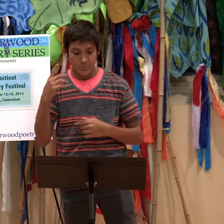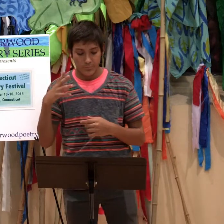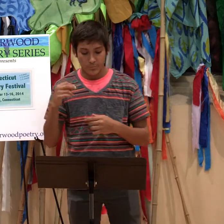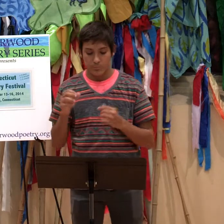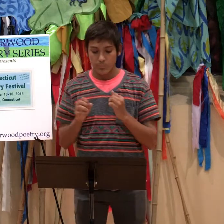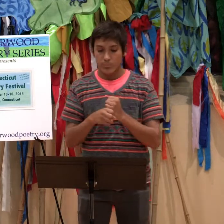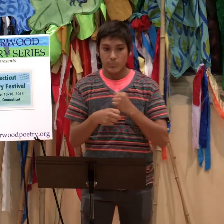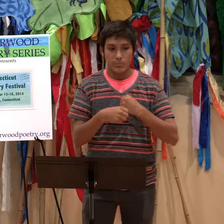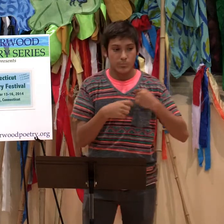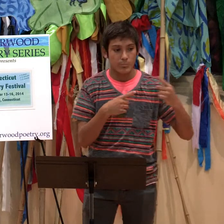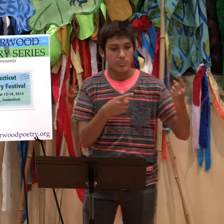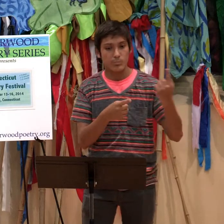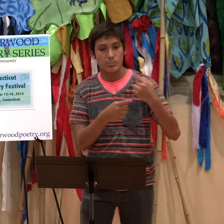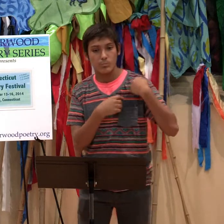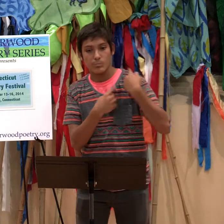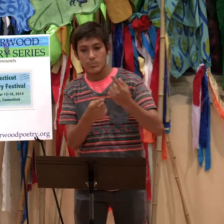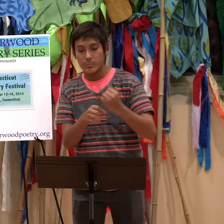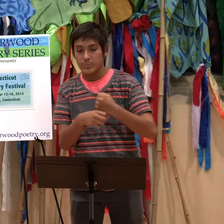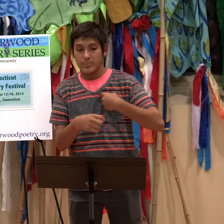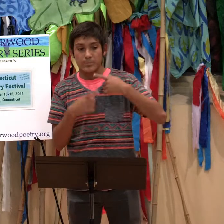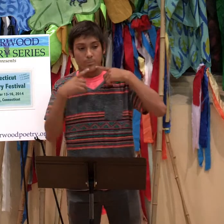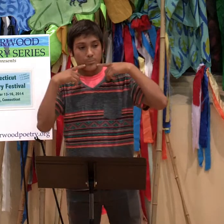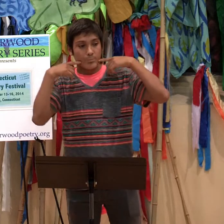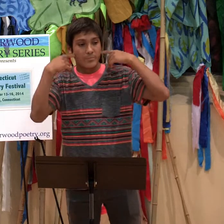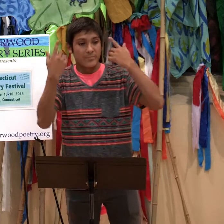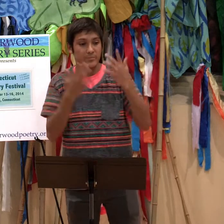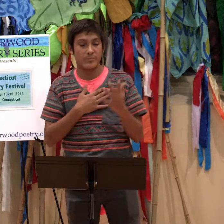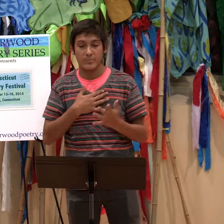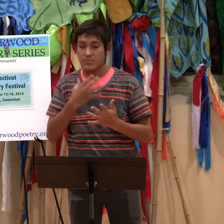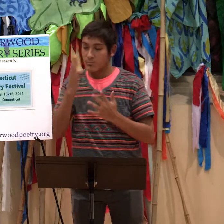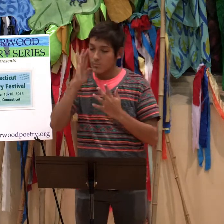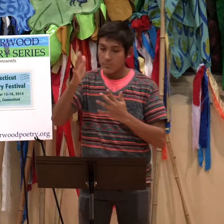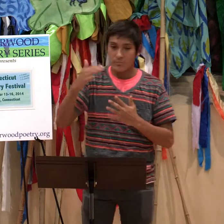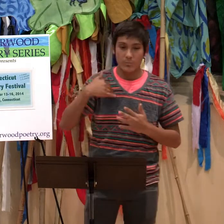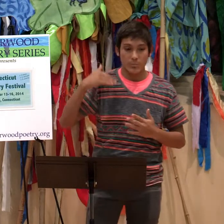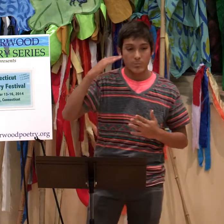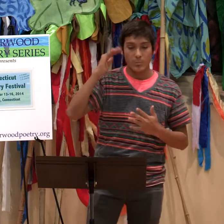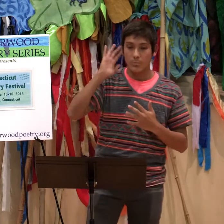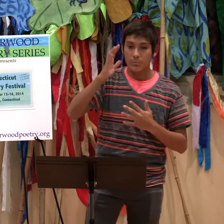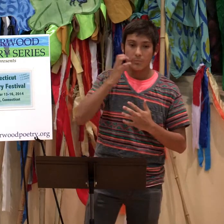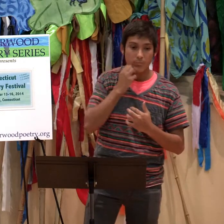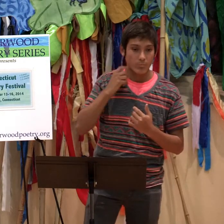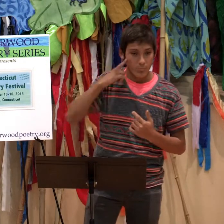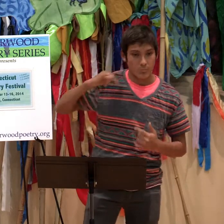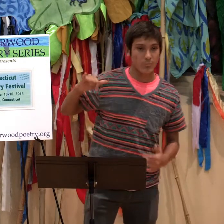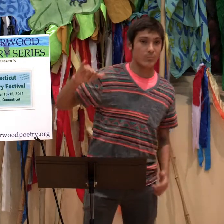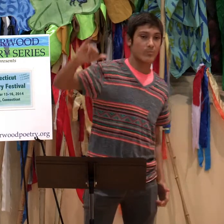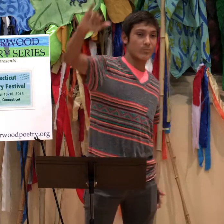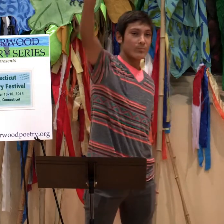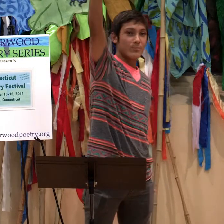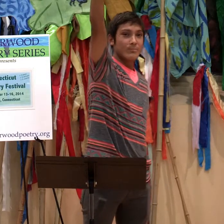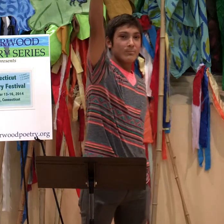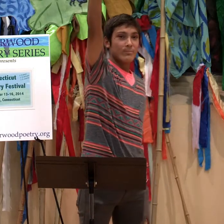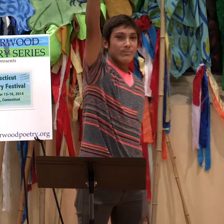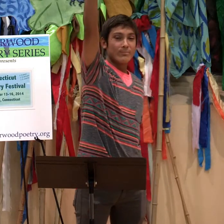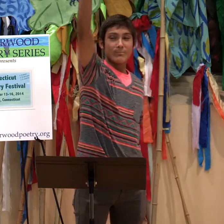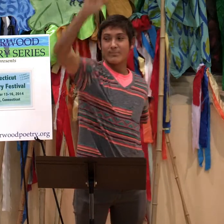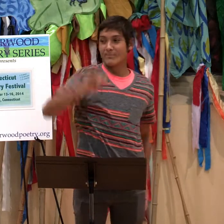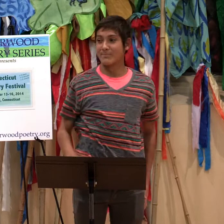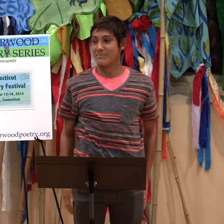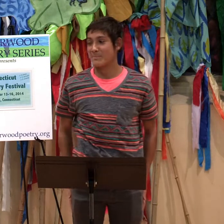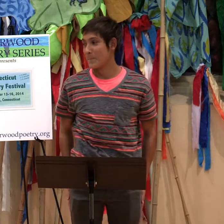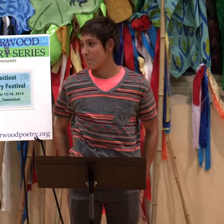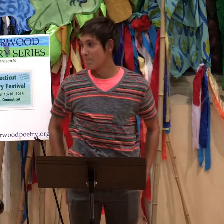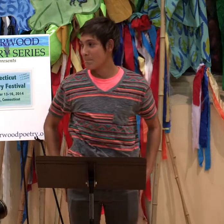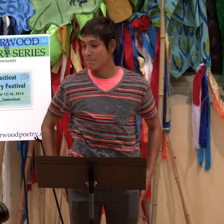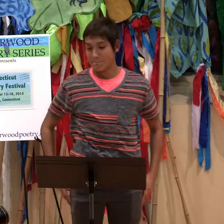special one. She makes me smile every day. I know I will cherish her for all my life.